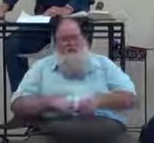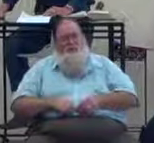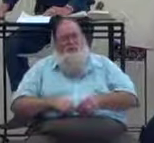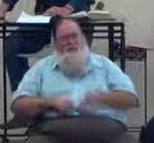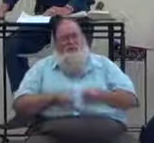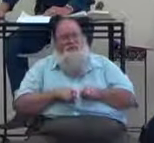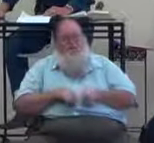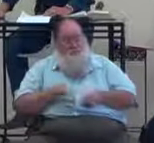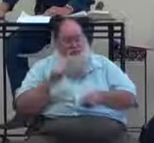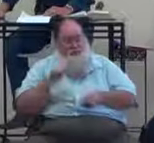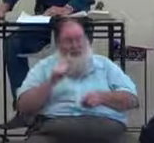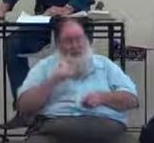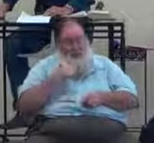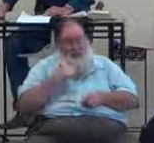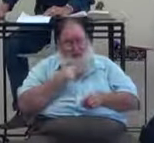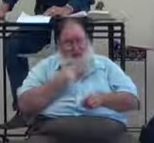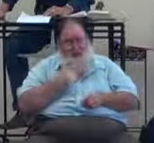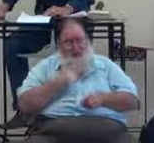get people to move.